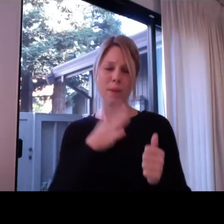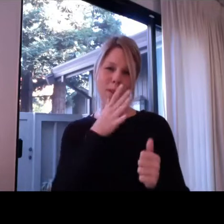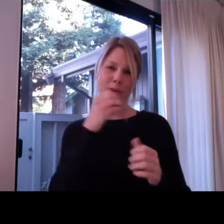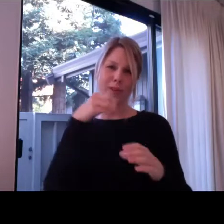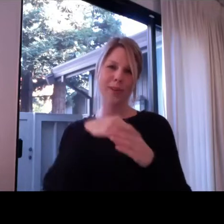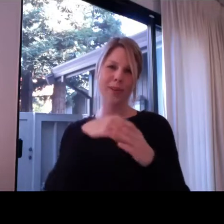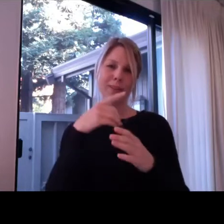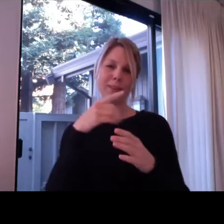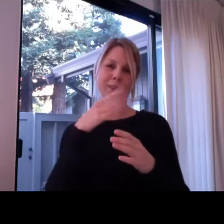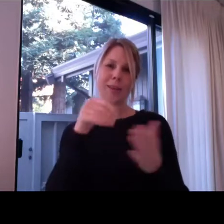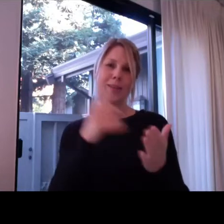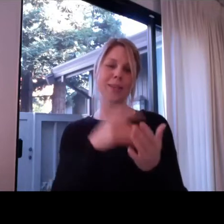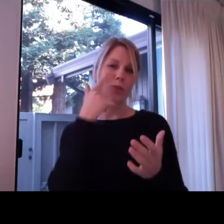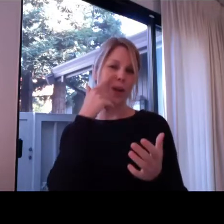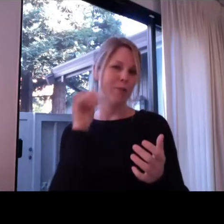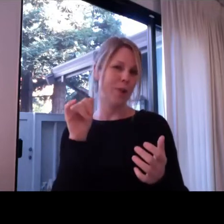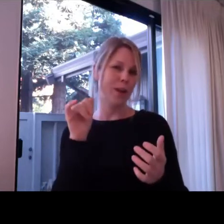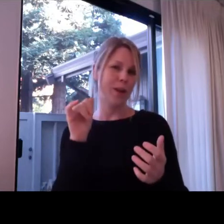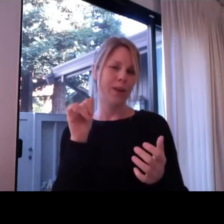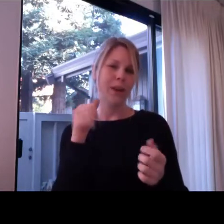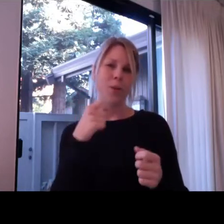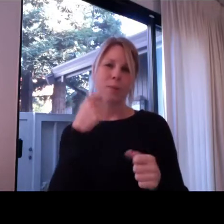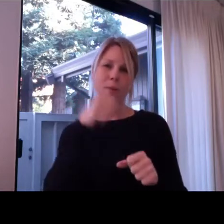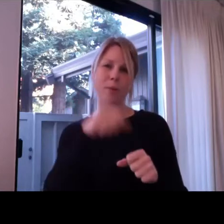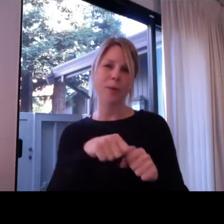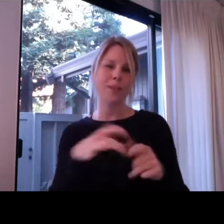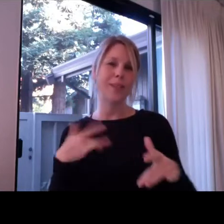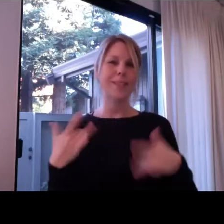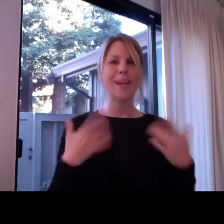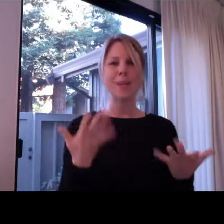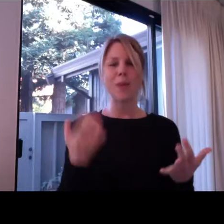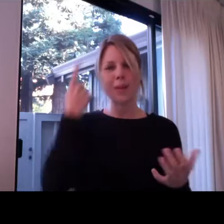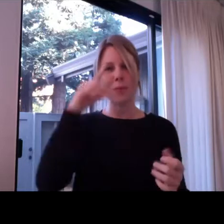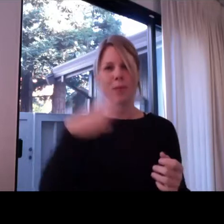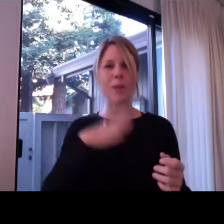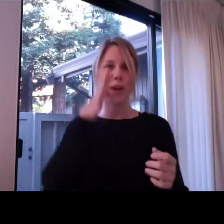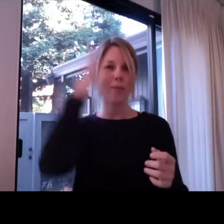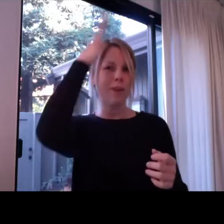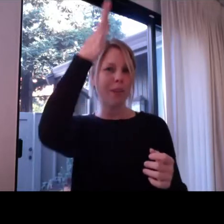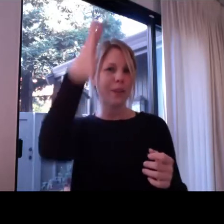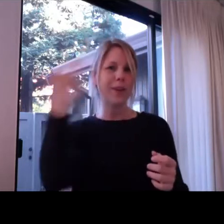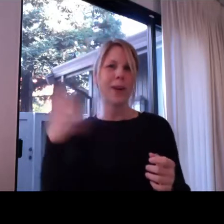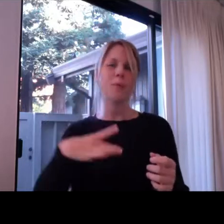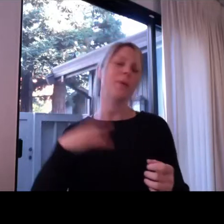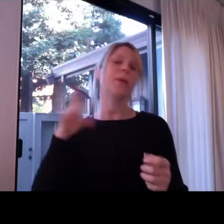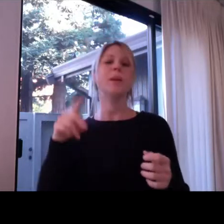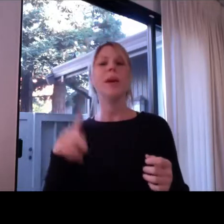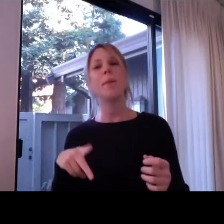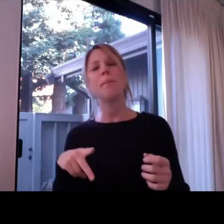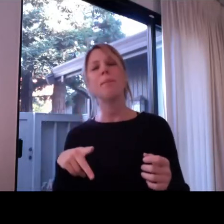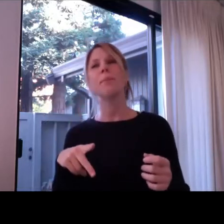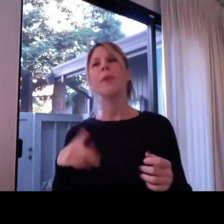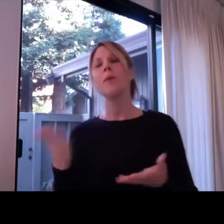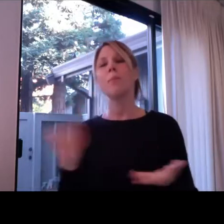my mother in Central California. I remember just excitedly waiting for my grandfather to come and pick me